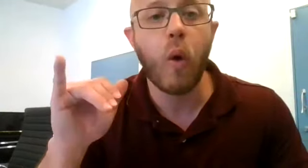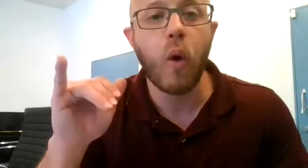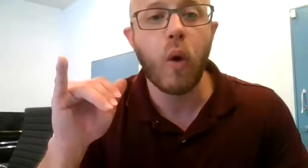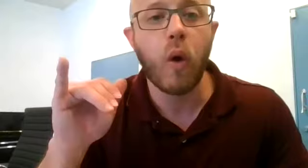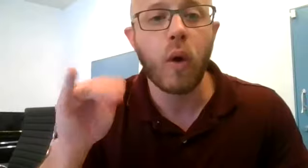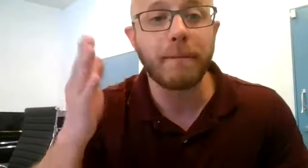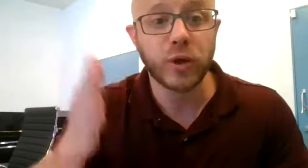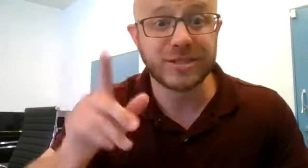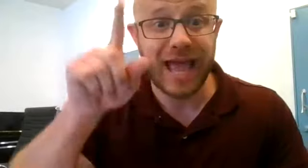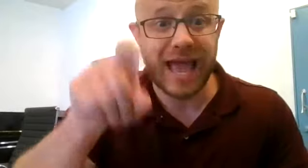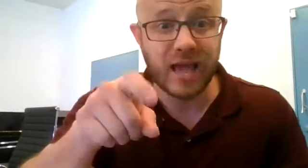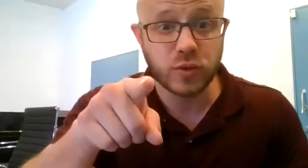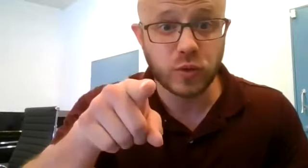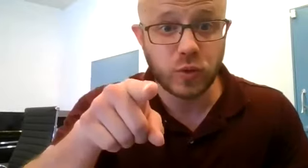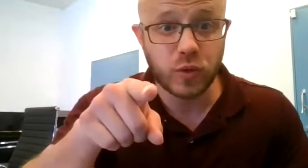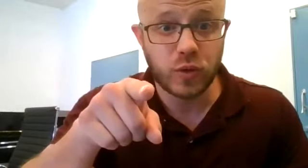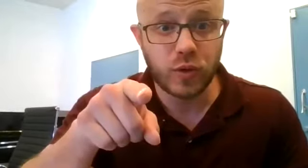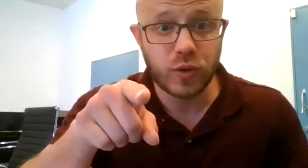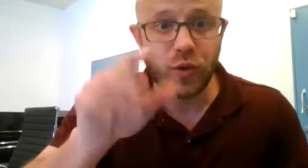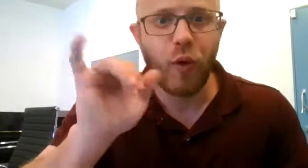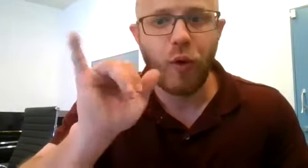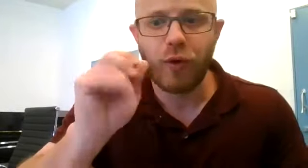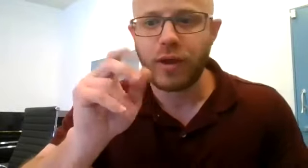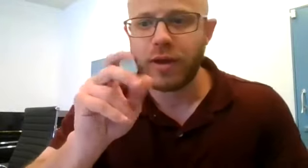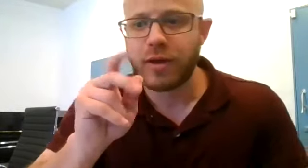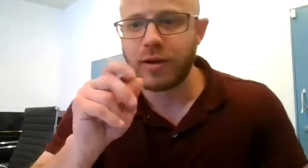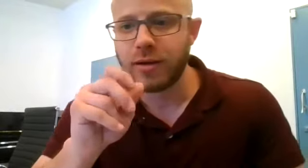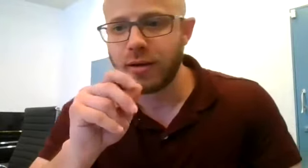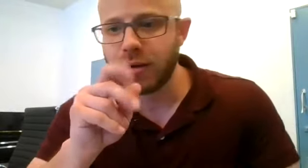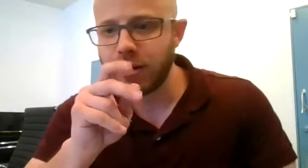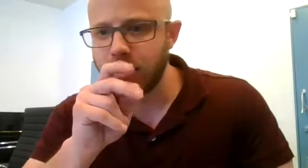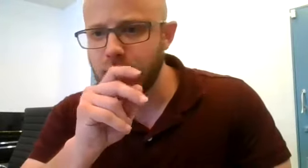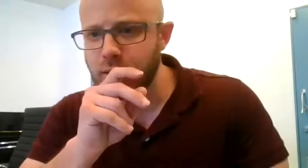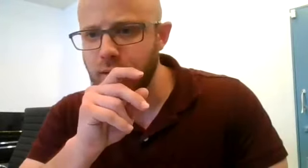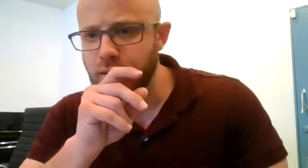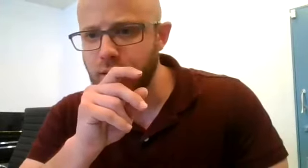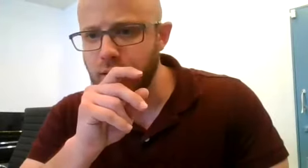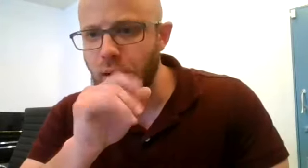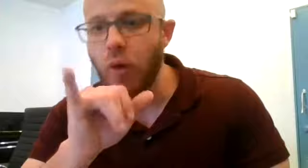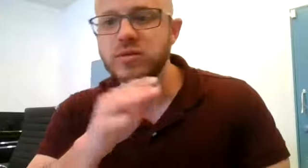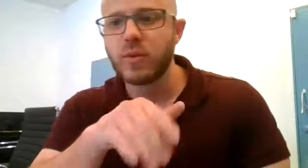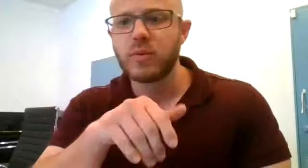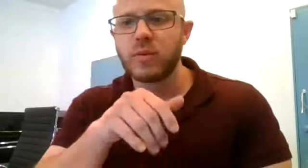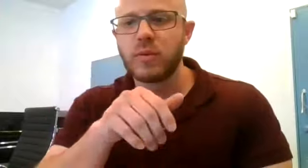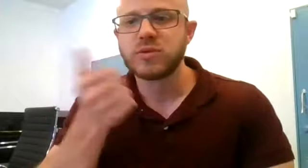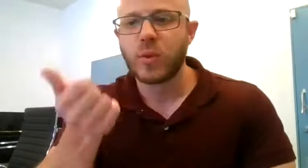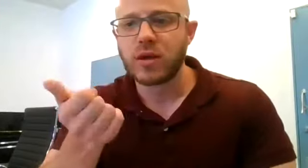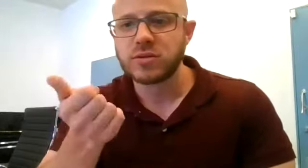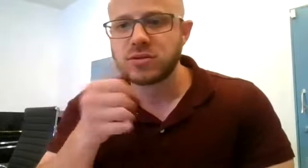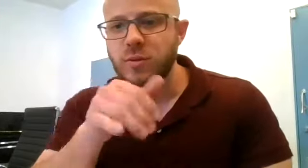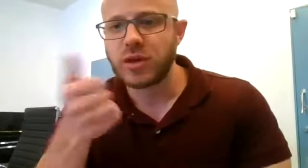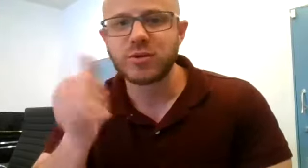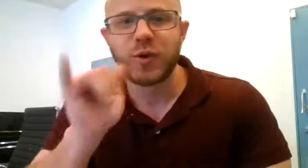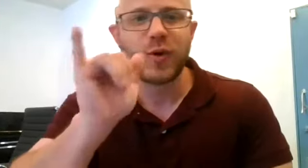Oh, person asked you? Oh, okay, okay. Oh, someone else.